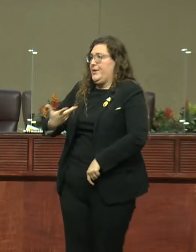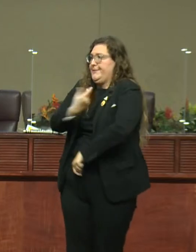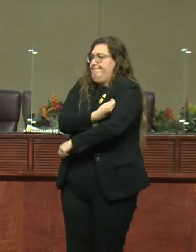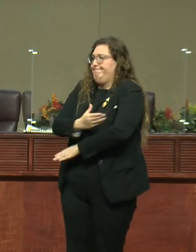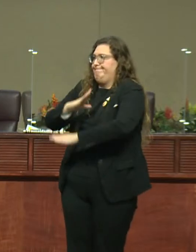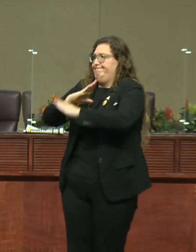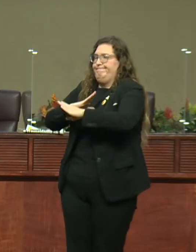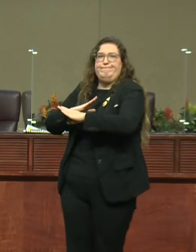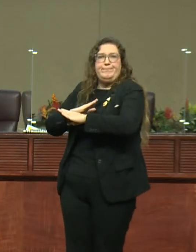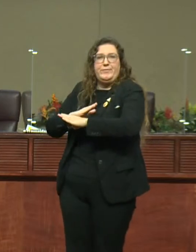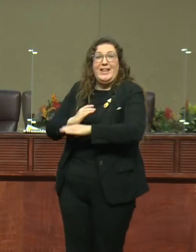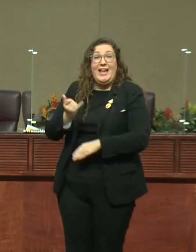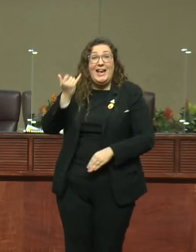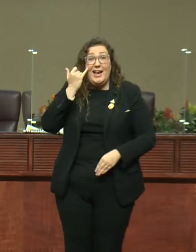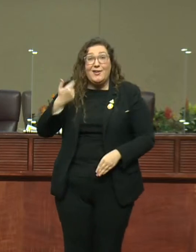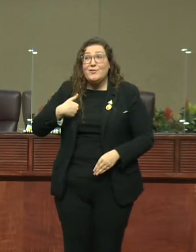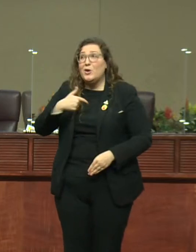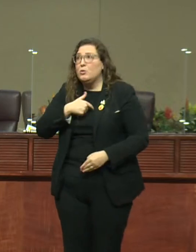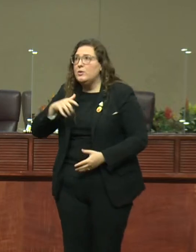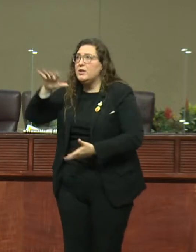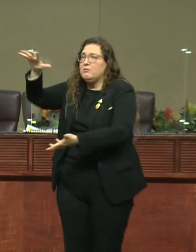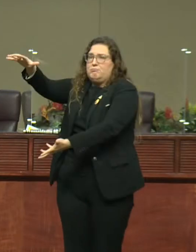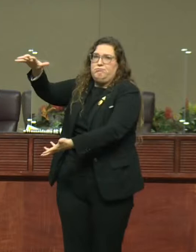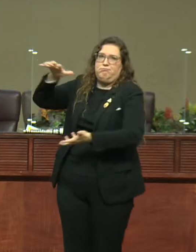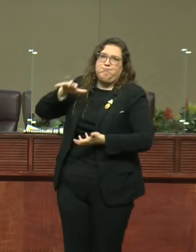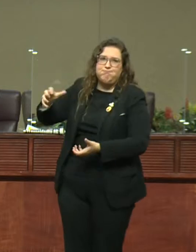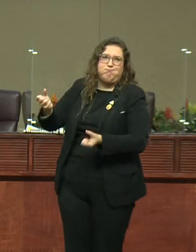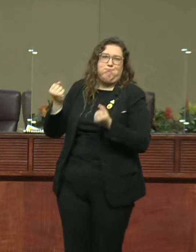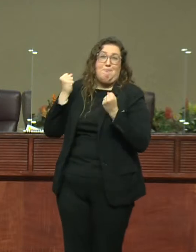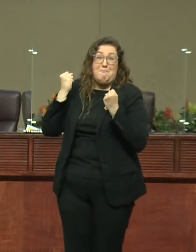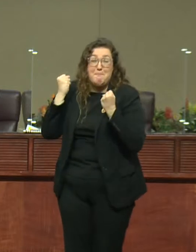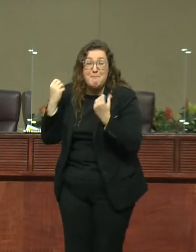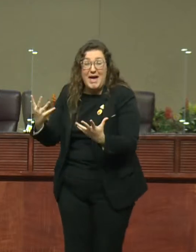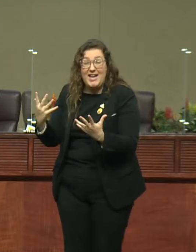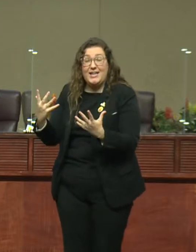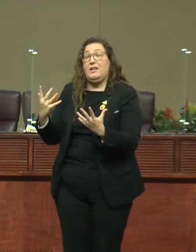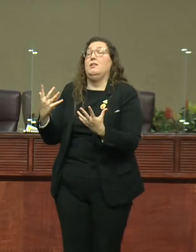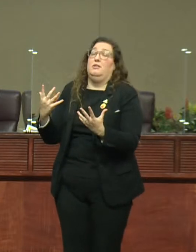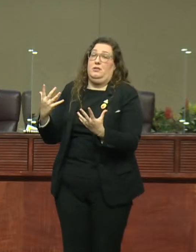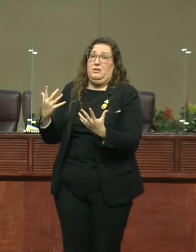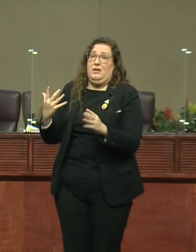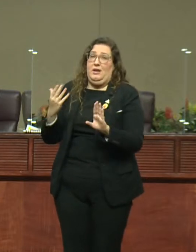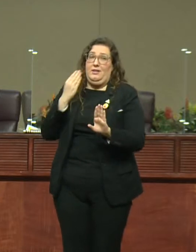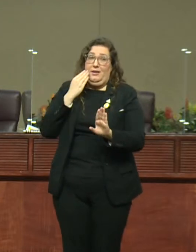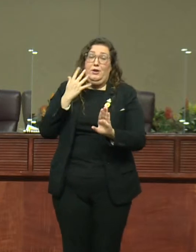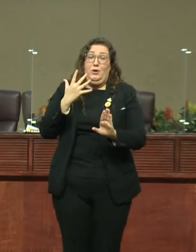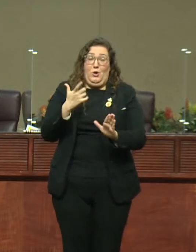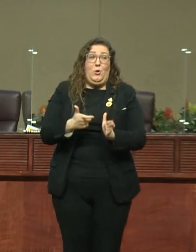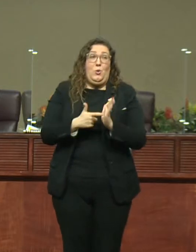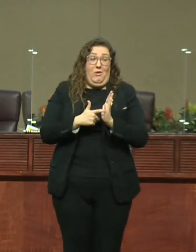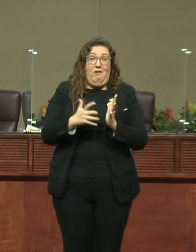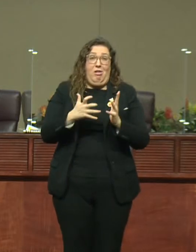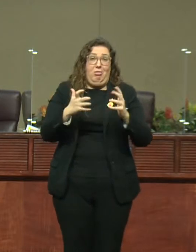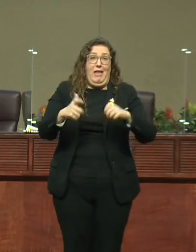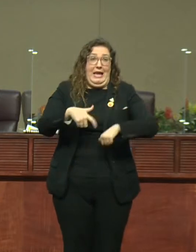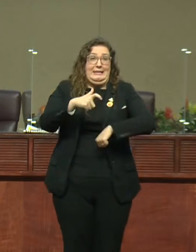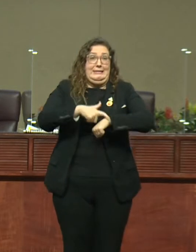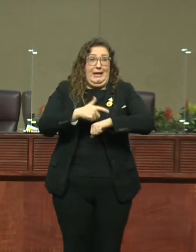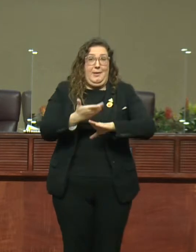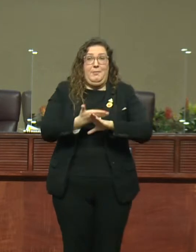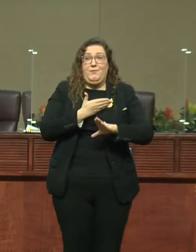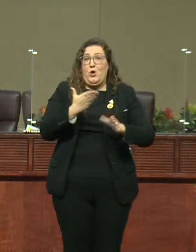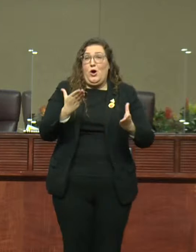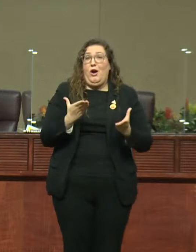get hundreds of thousands of doses at one time, it's certainly going to take some time before we will be able to offer